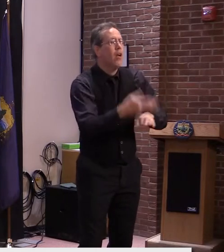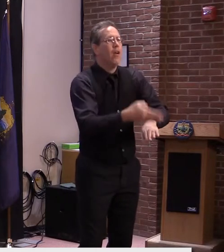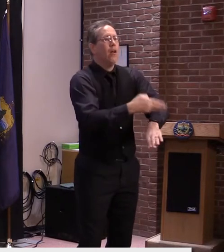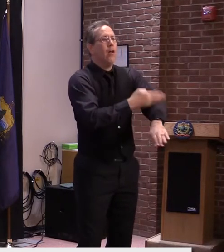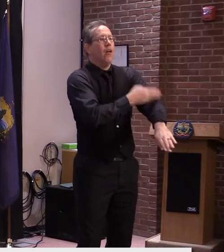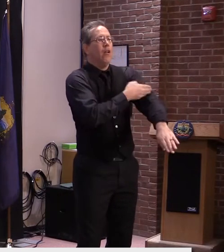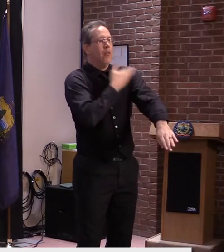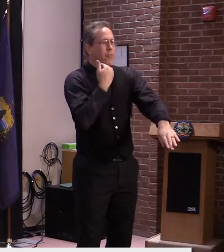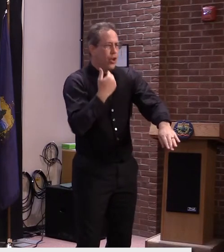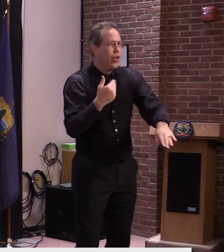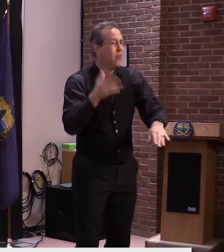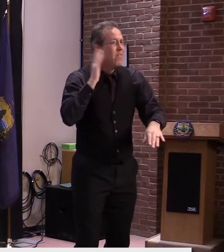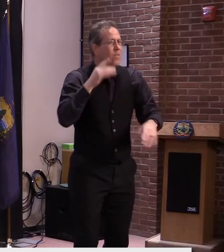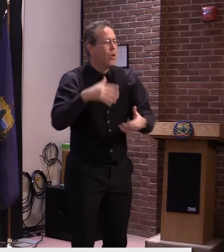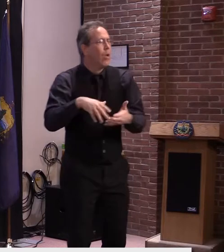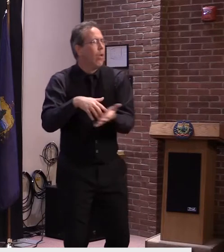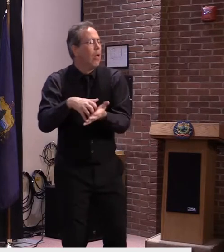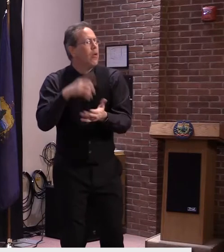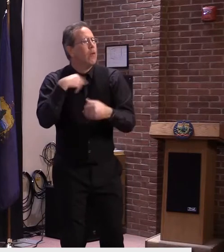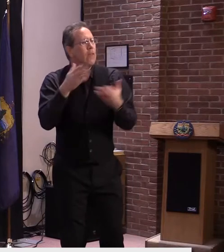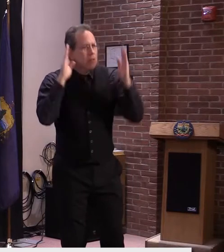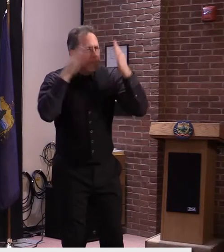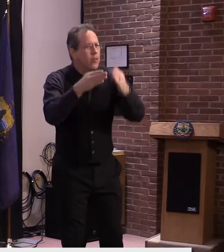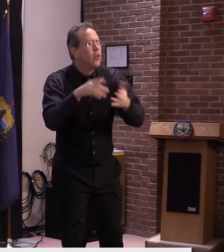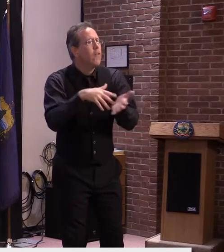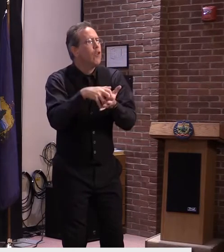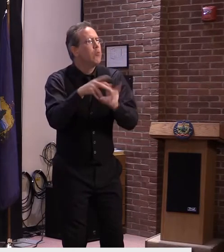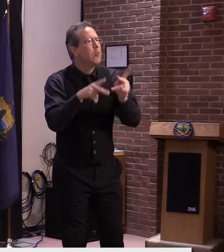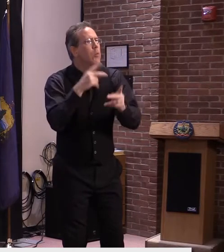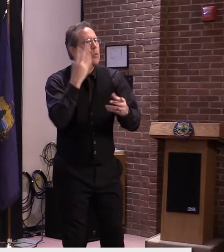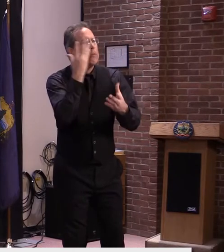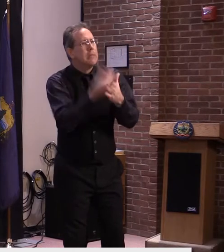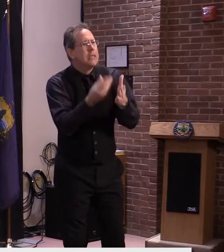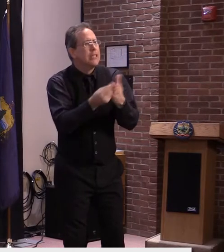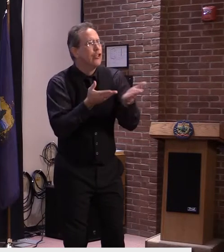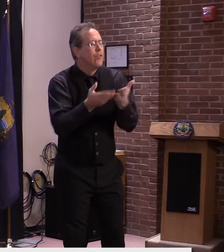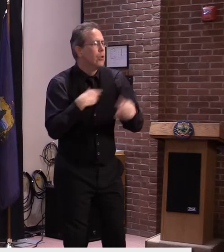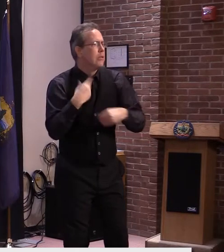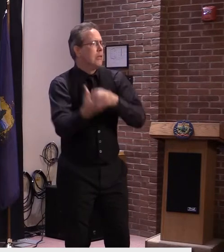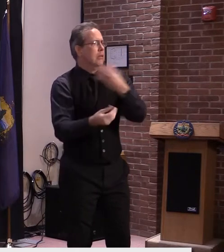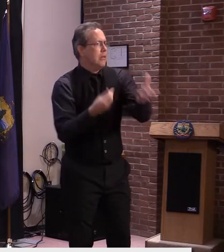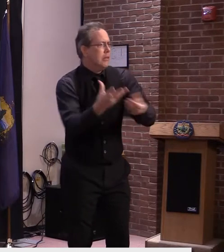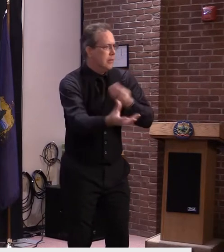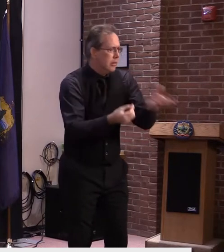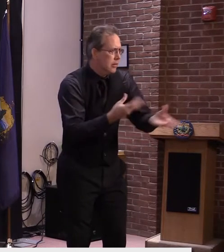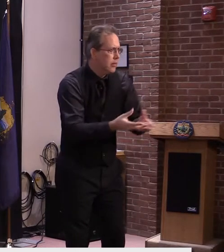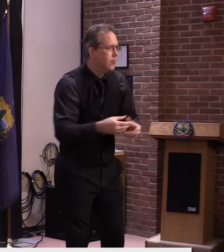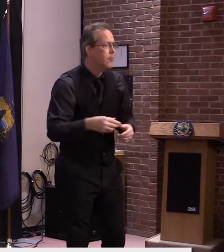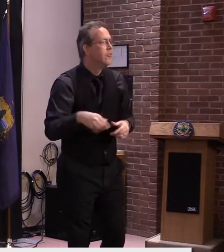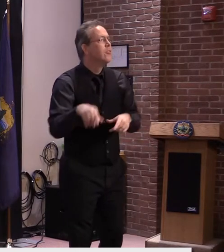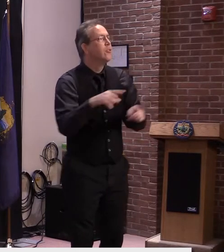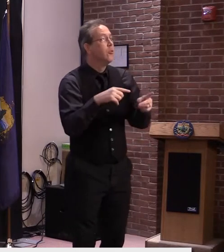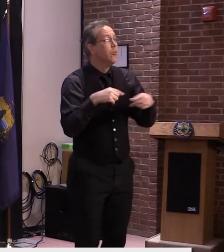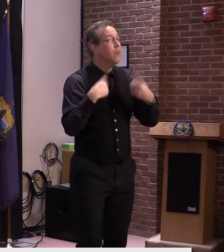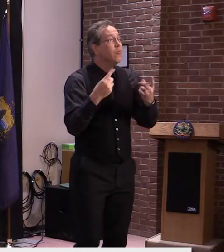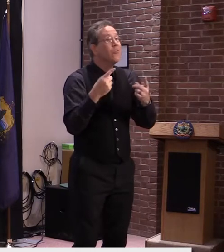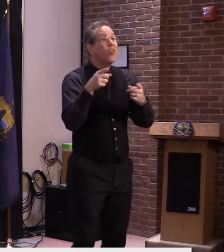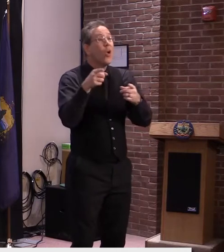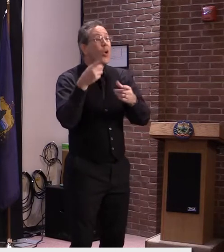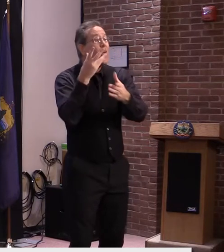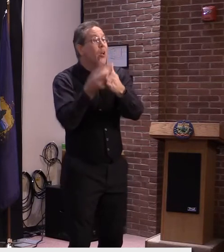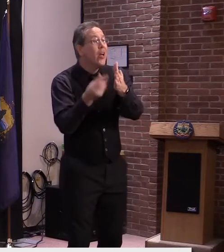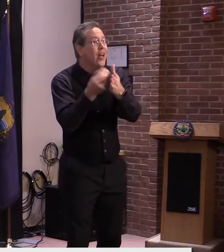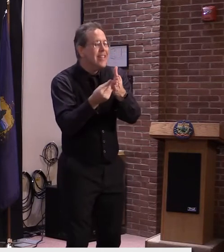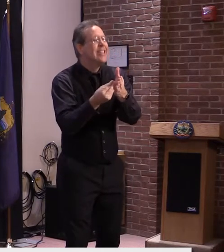But it hasn't been universally felt by everyone. One of the gaps that it's exposed is the lack